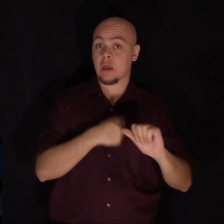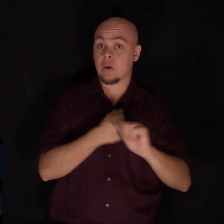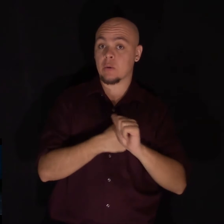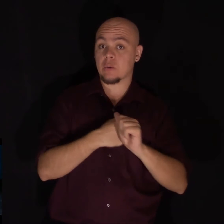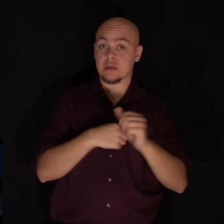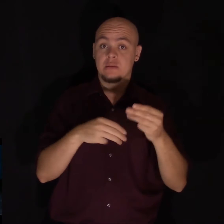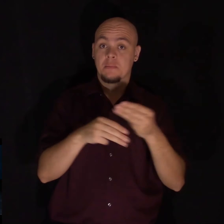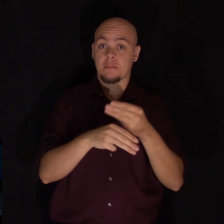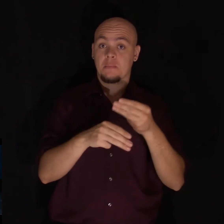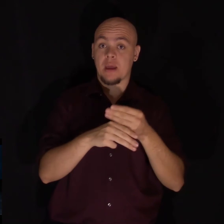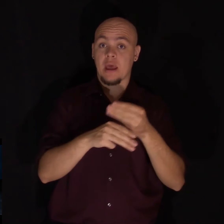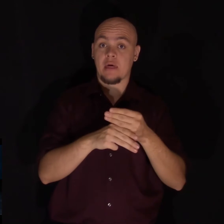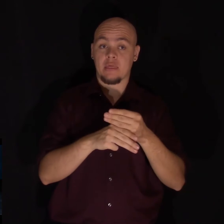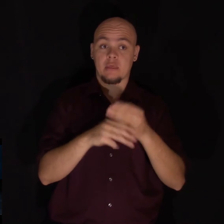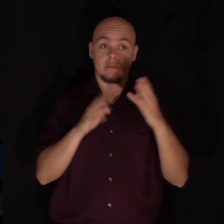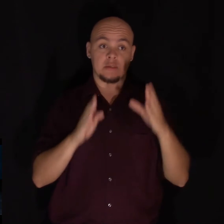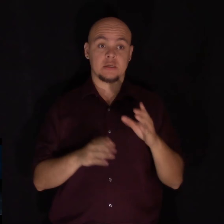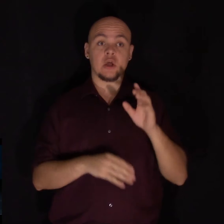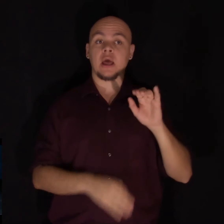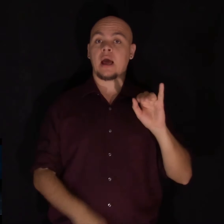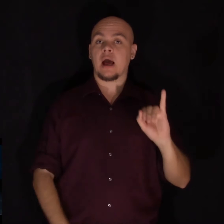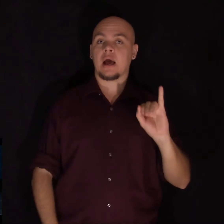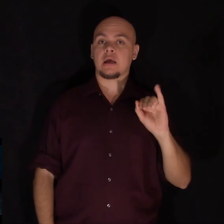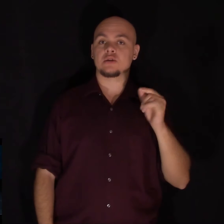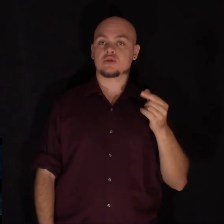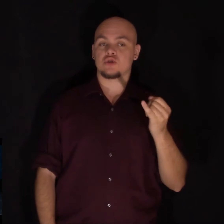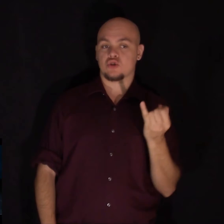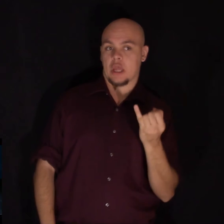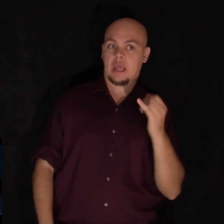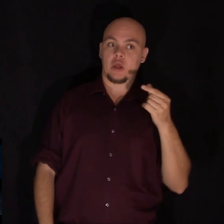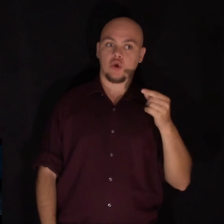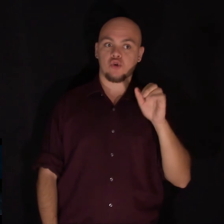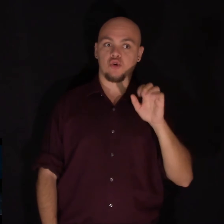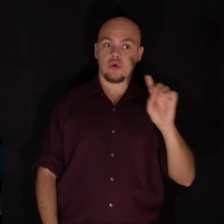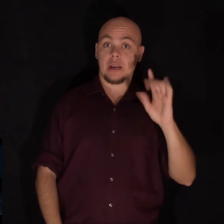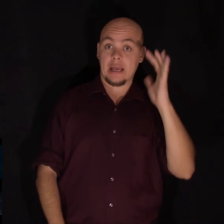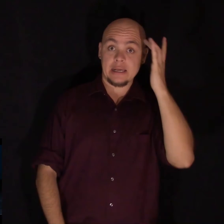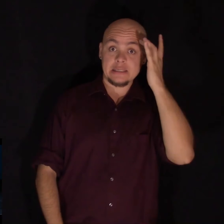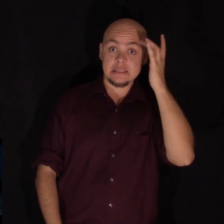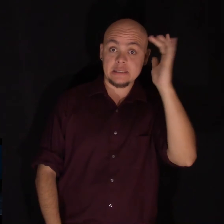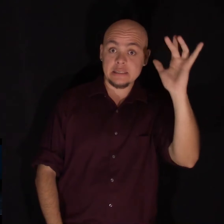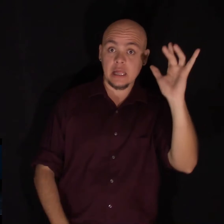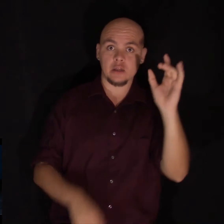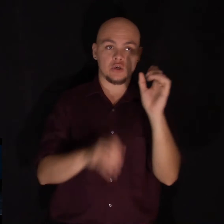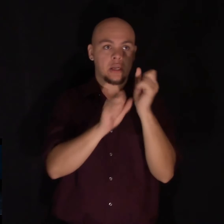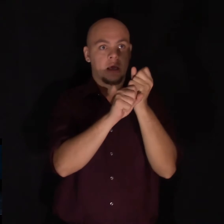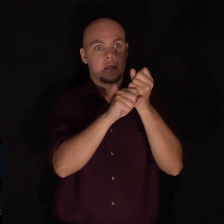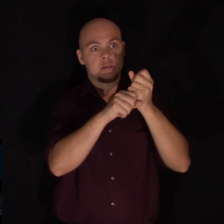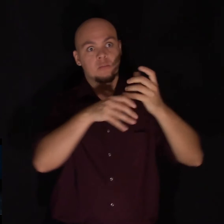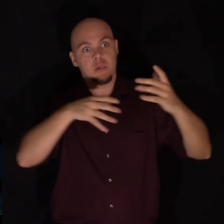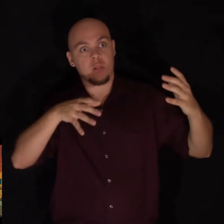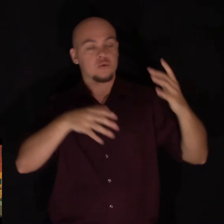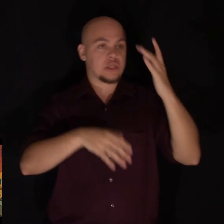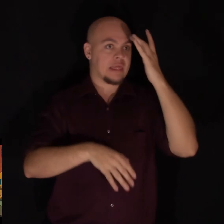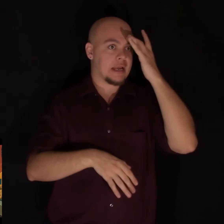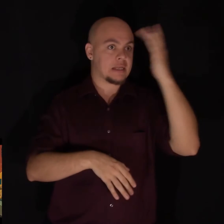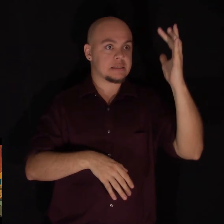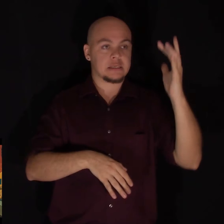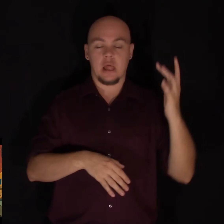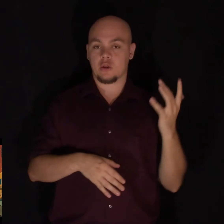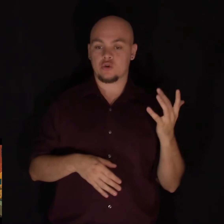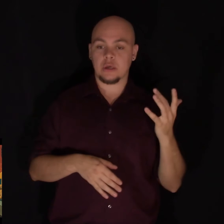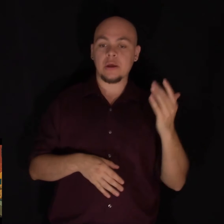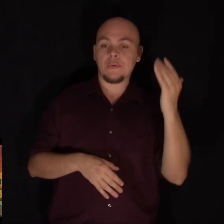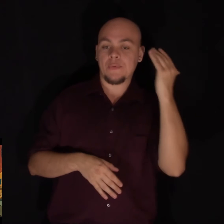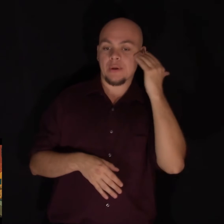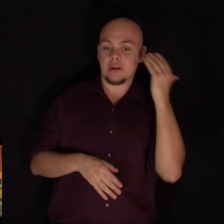mathematician I.J. Good called an intelligence explosion, that the process could get away from us. Now, this is often caricatured,